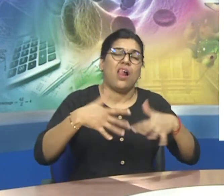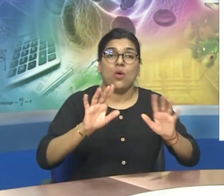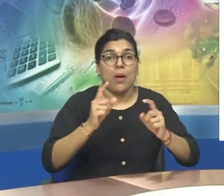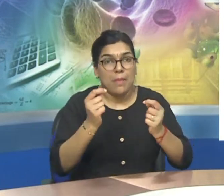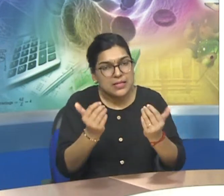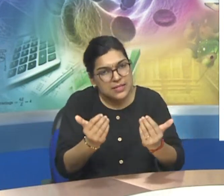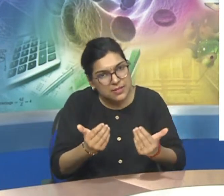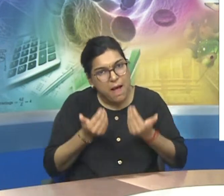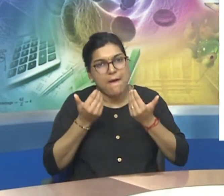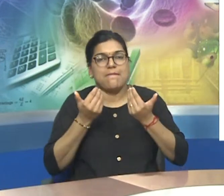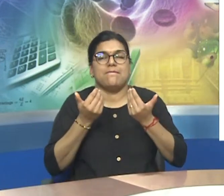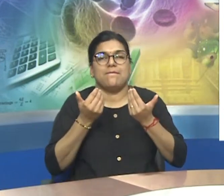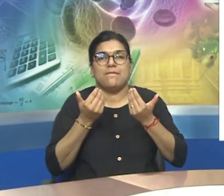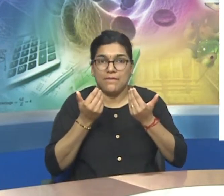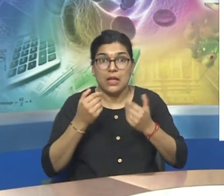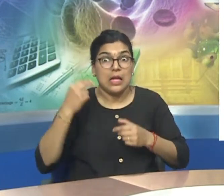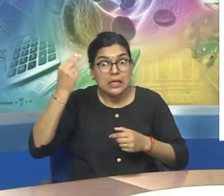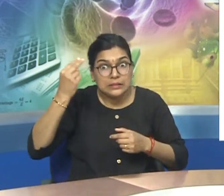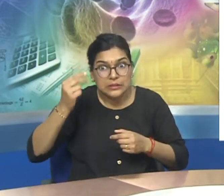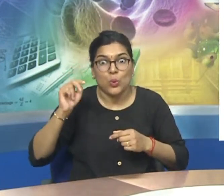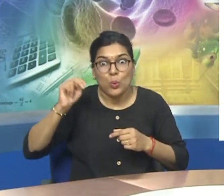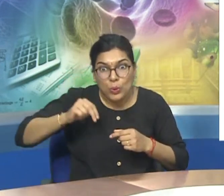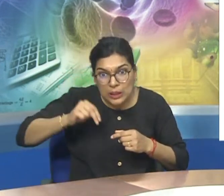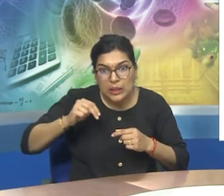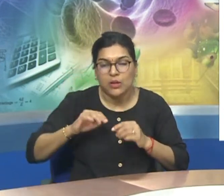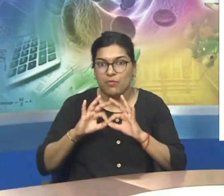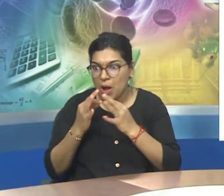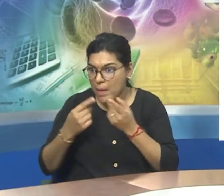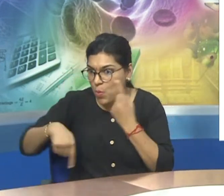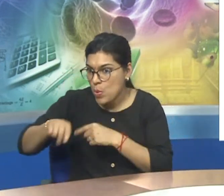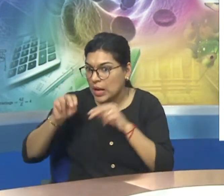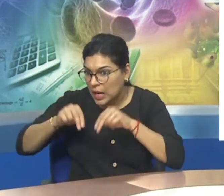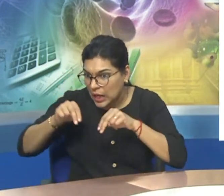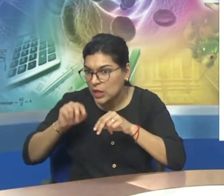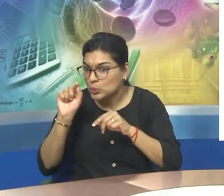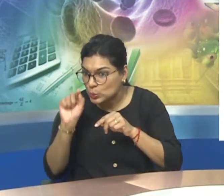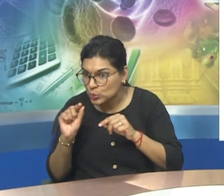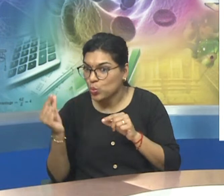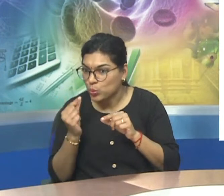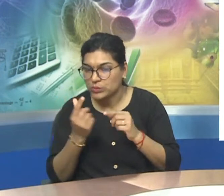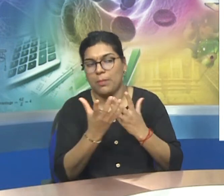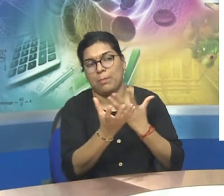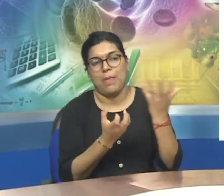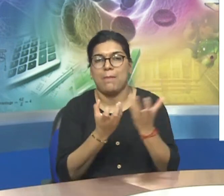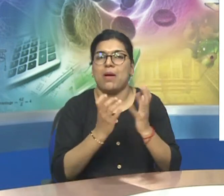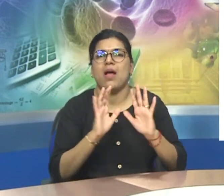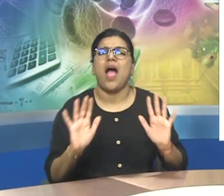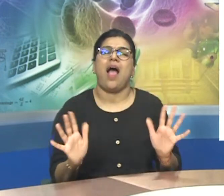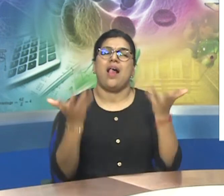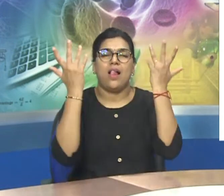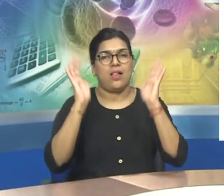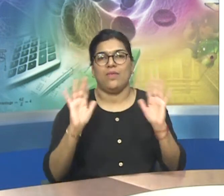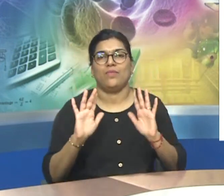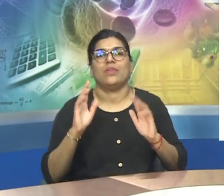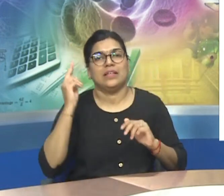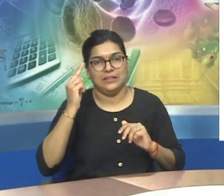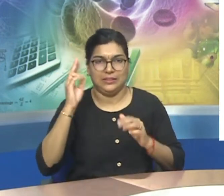As nowadays we should save the paper and we should not use plastic, so we